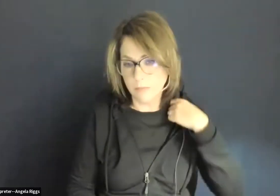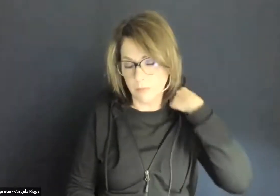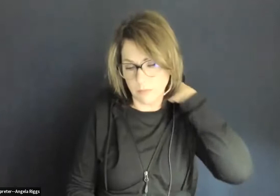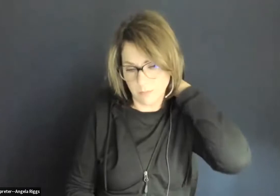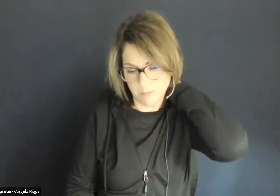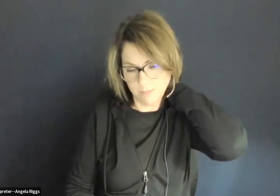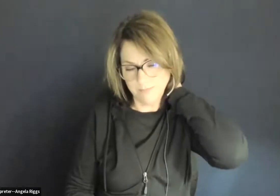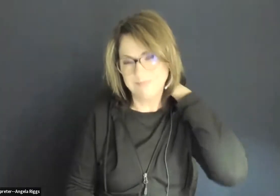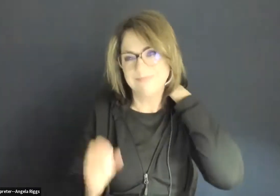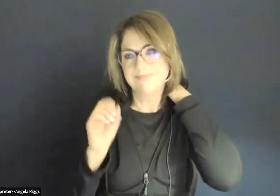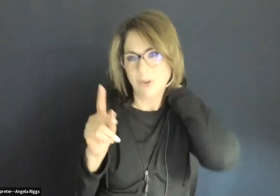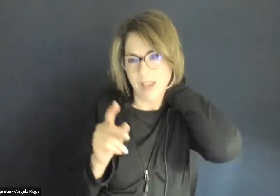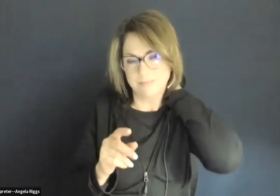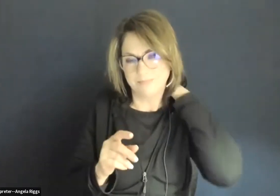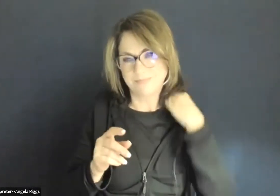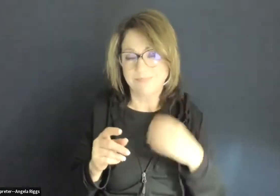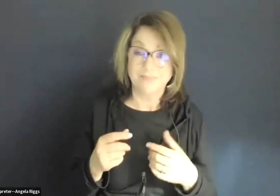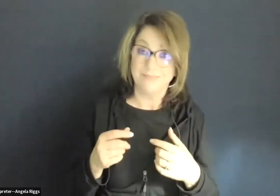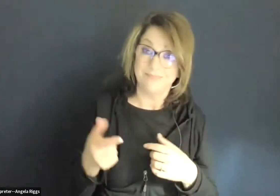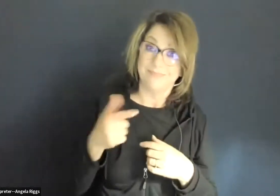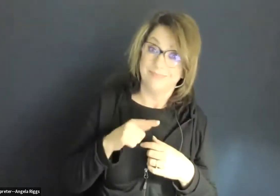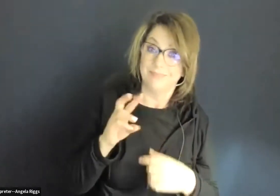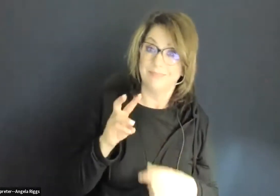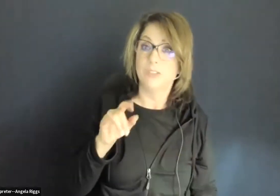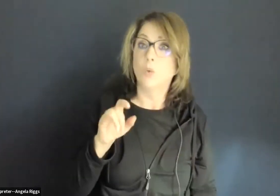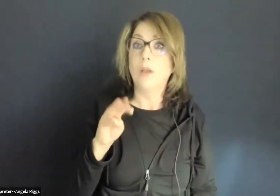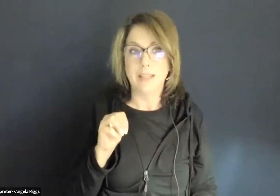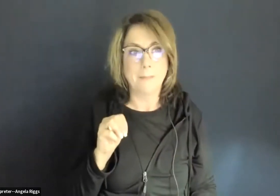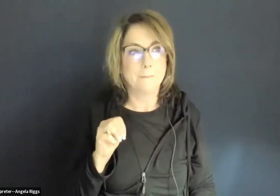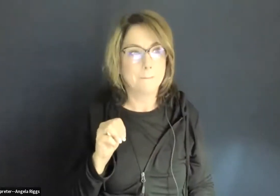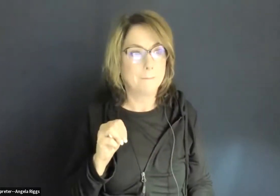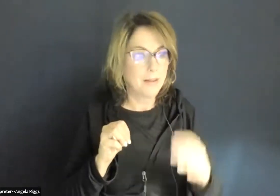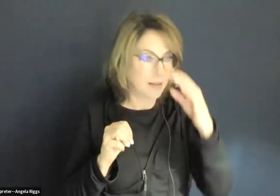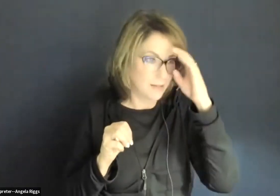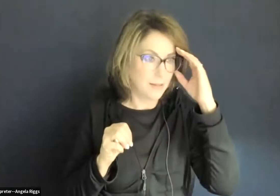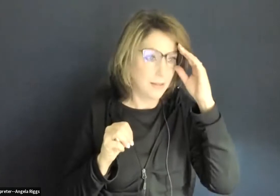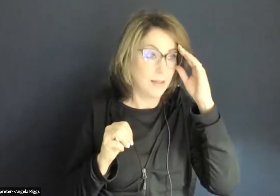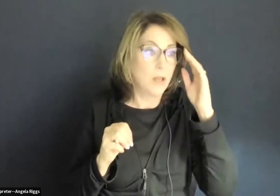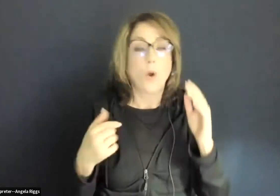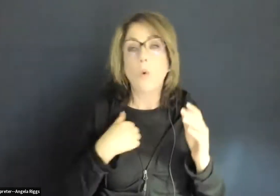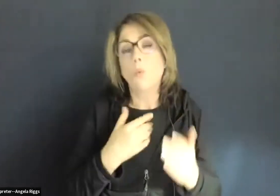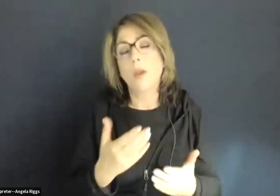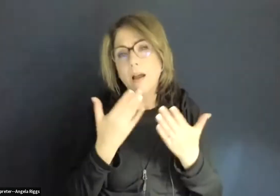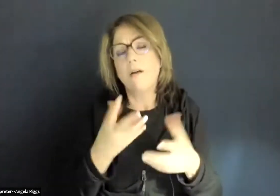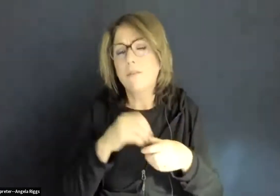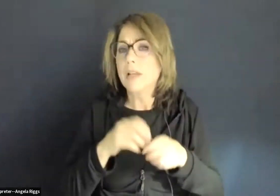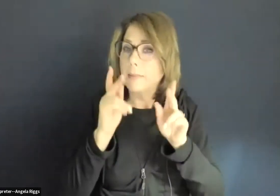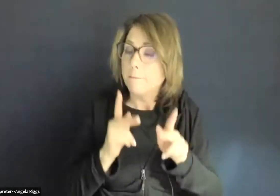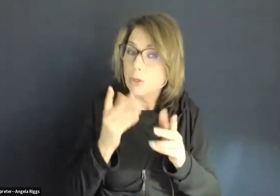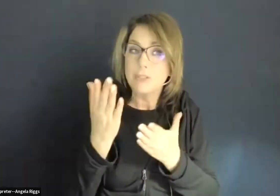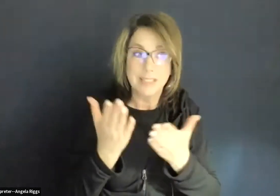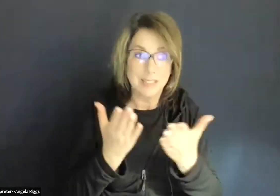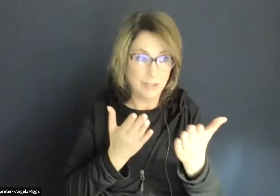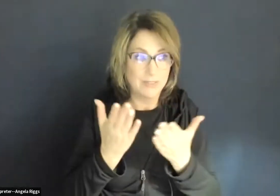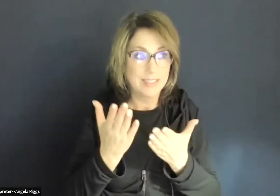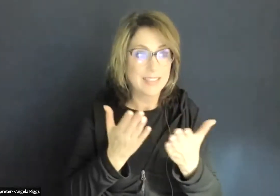Okay, I'm gonna take over. So the virtual and live programs, our still offers in-person services, as Nina was stating,